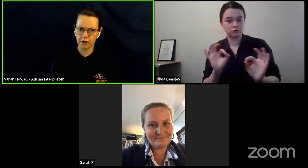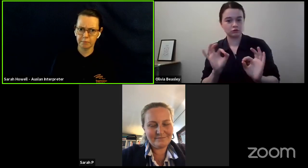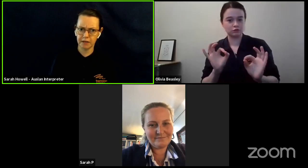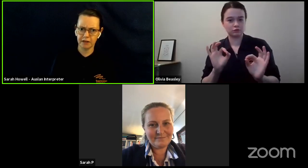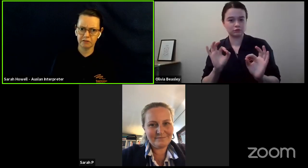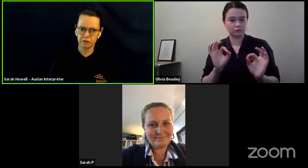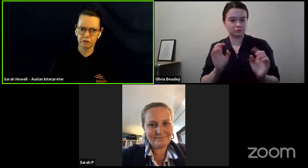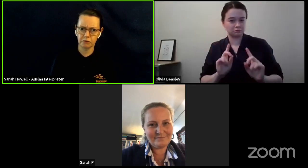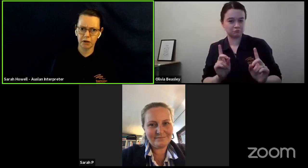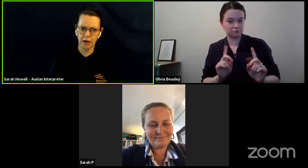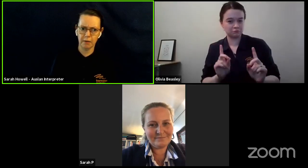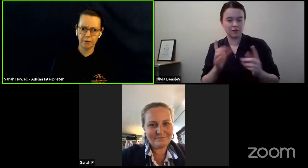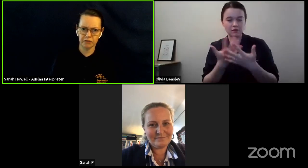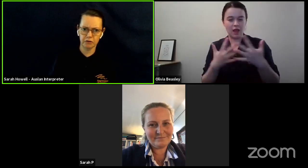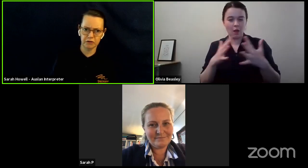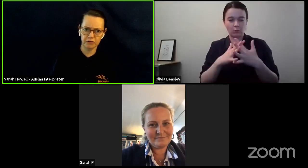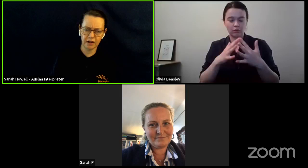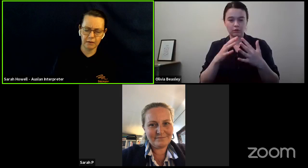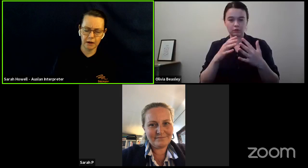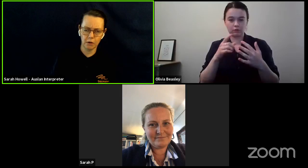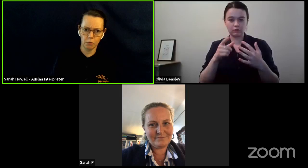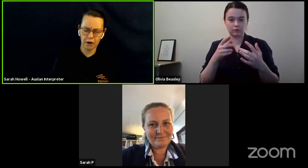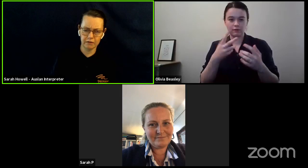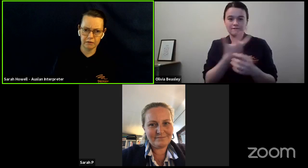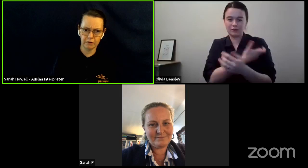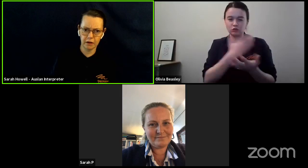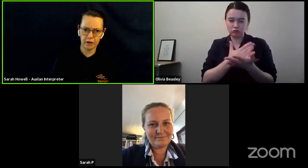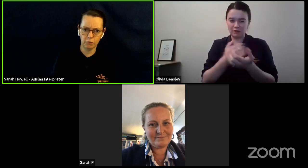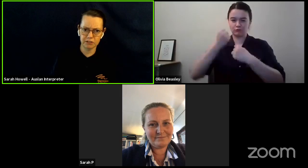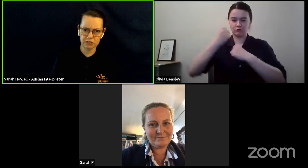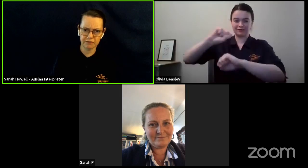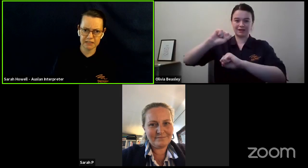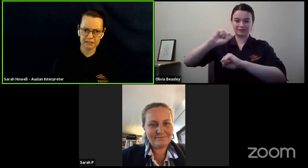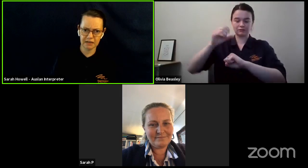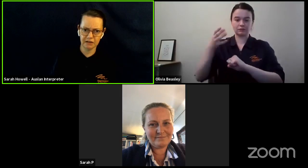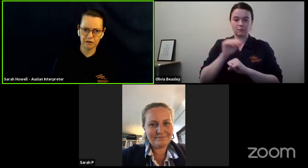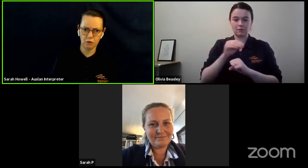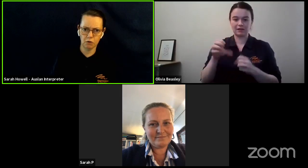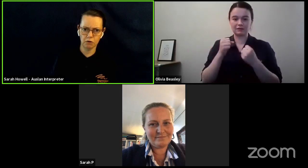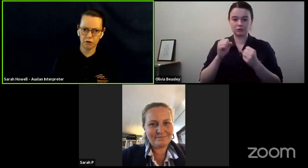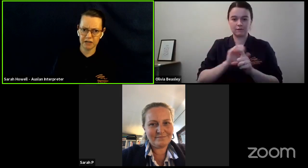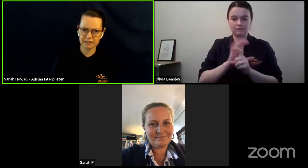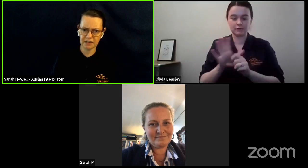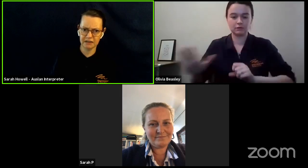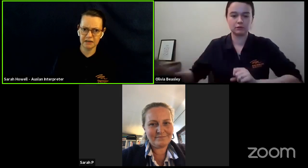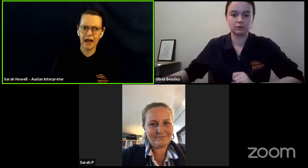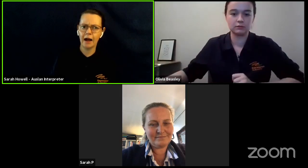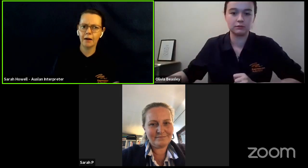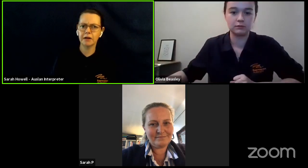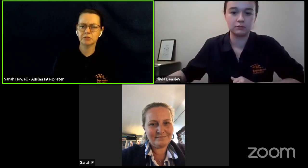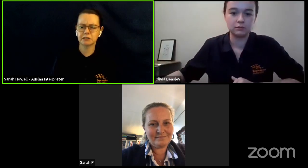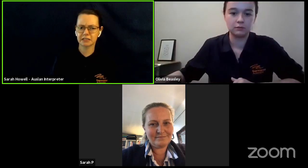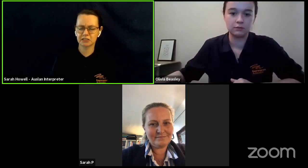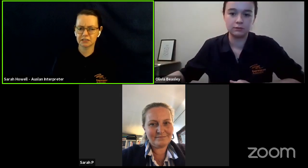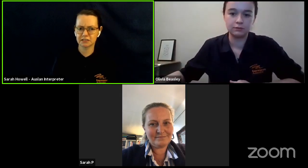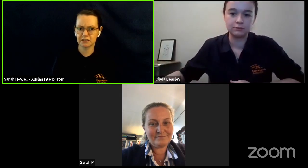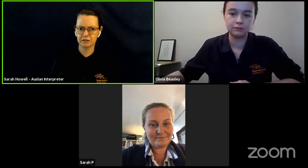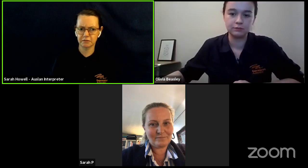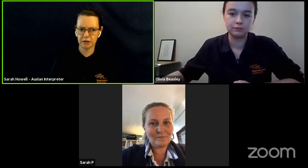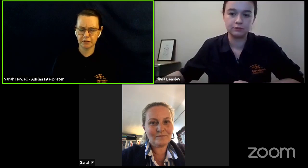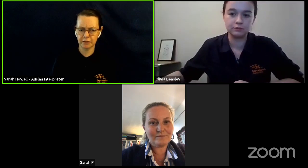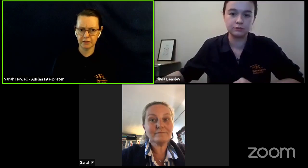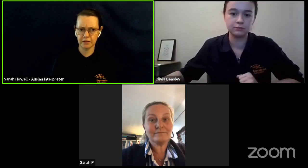corona compared to a person who's one dose vaccinated or not vaccinated? How much protection